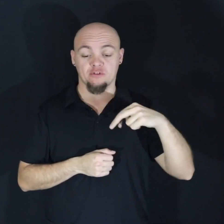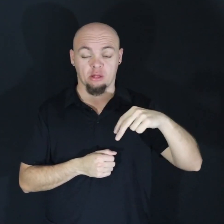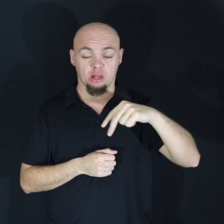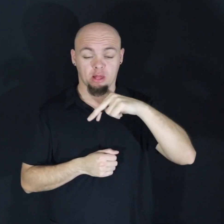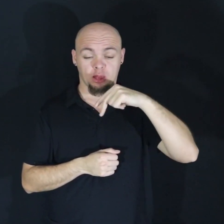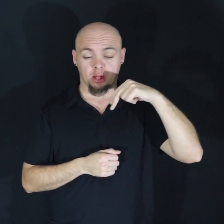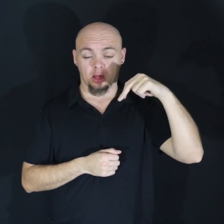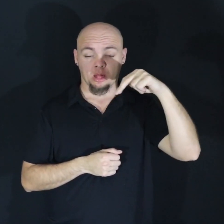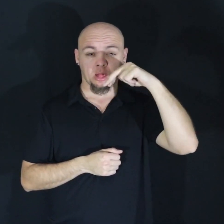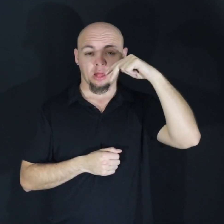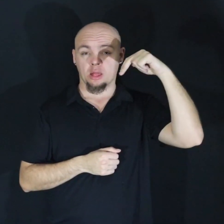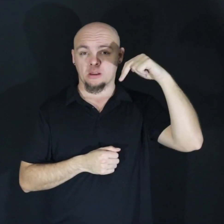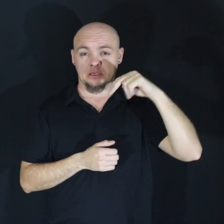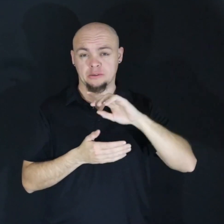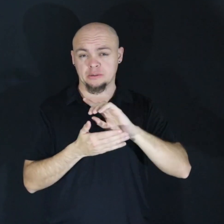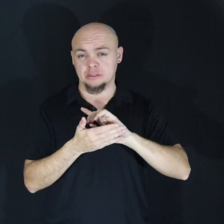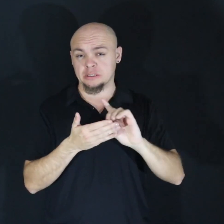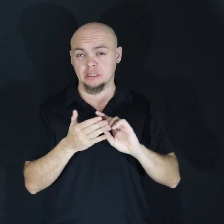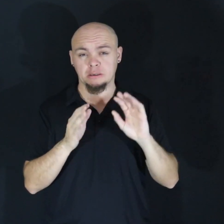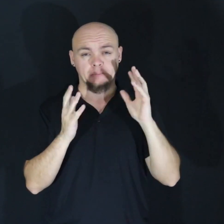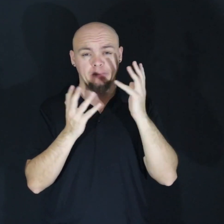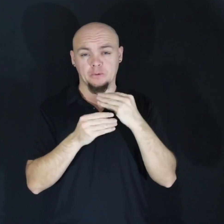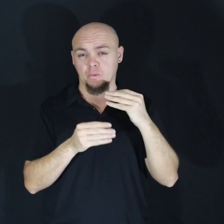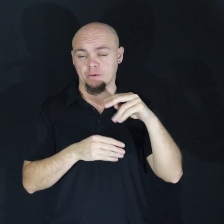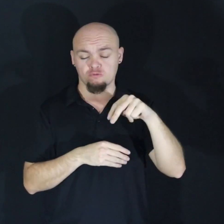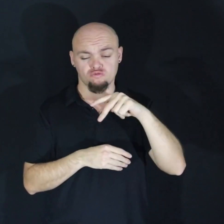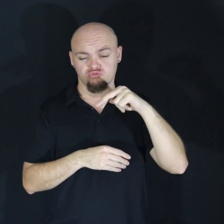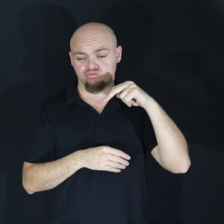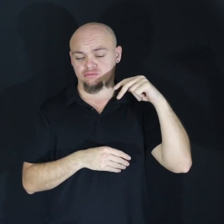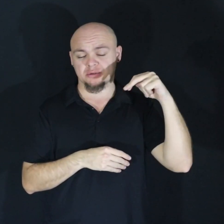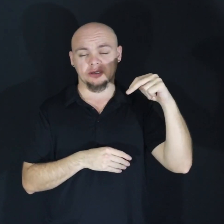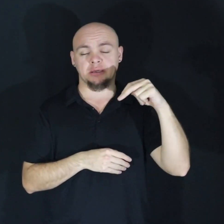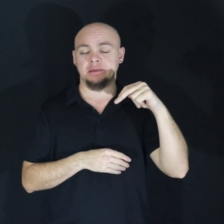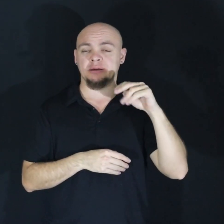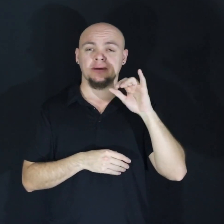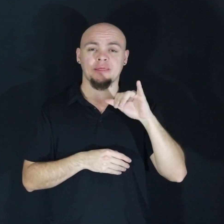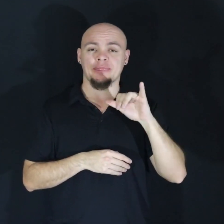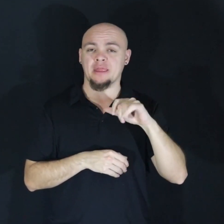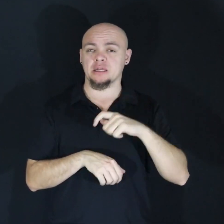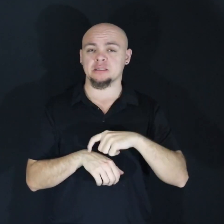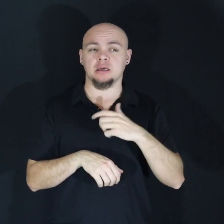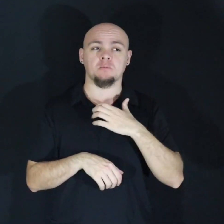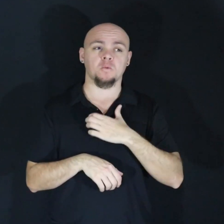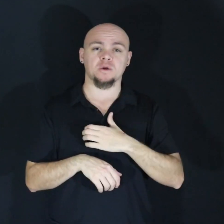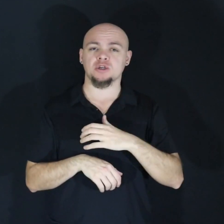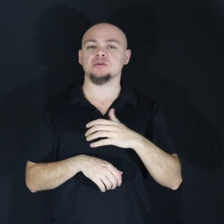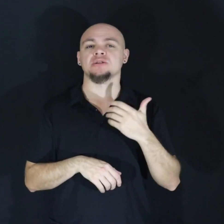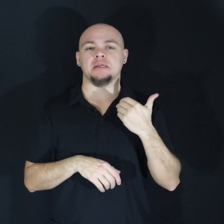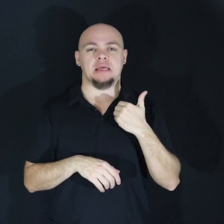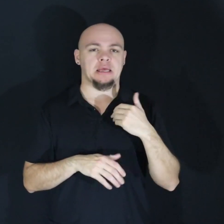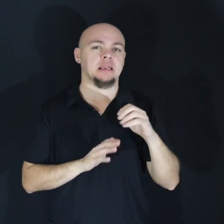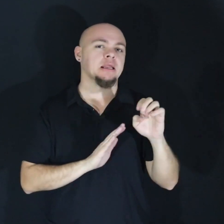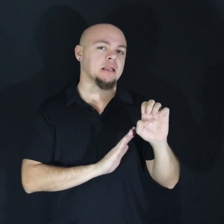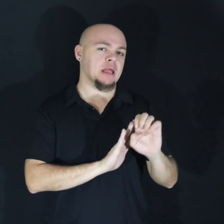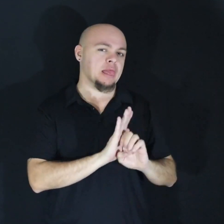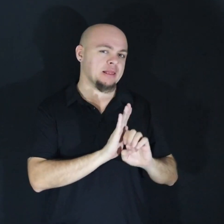design stairs, and I bet at that time you're wishing you had an elevator.